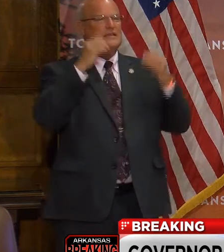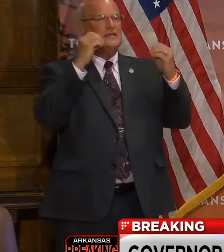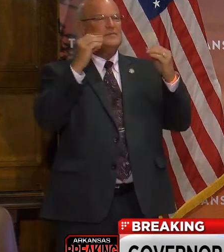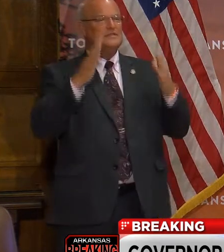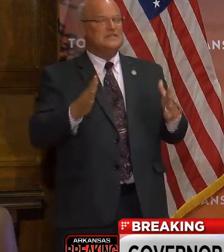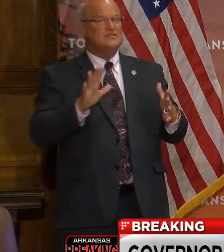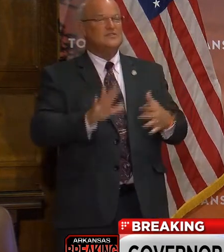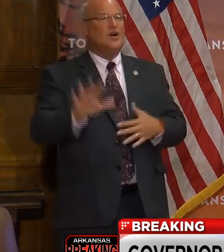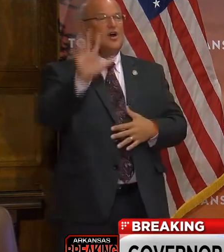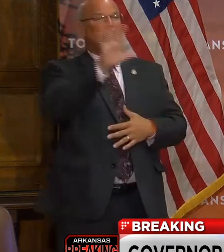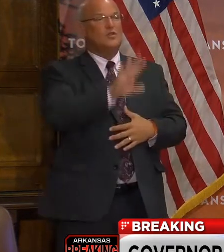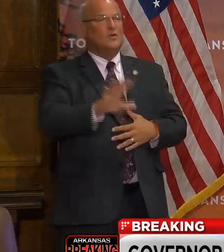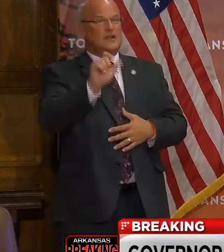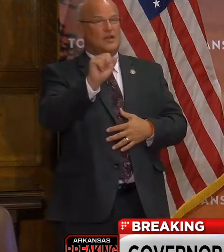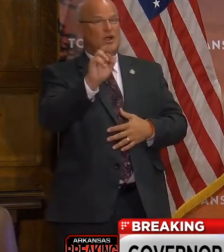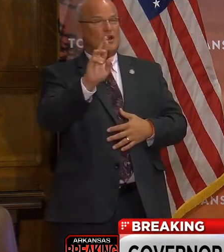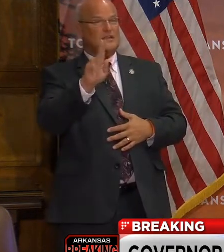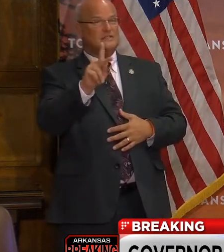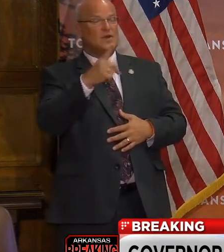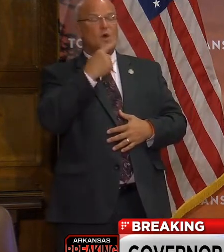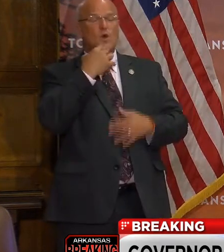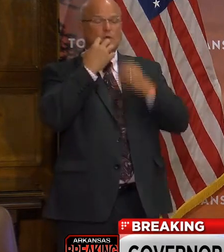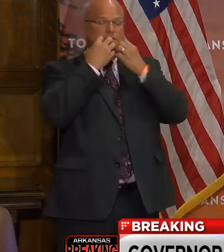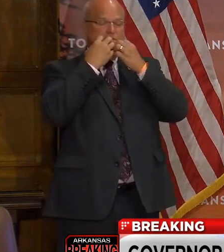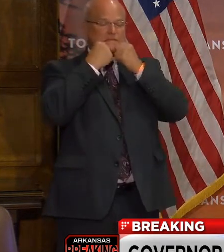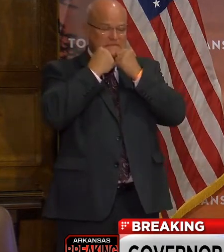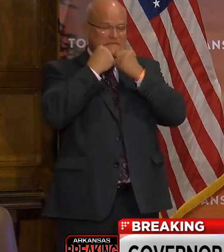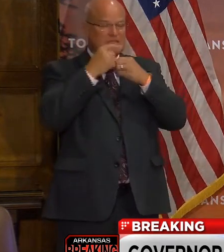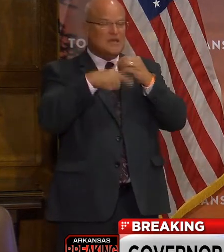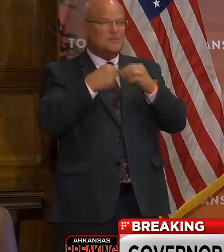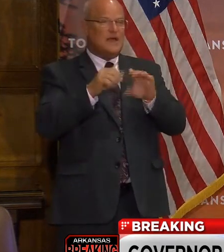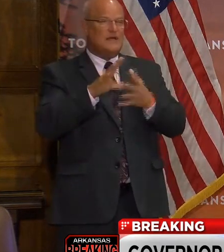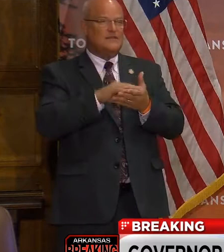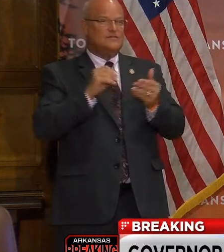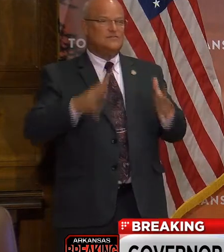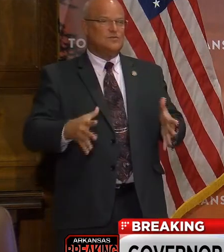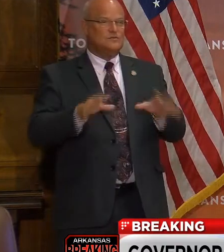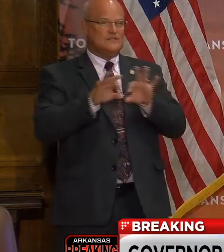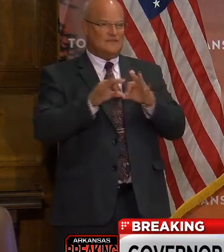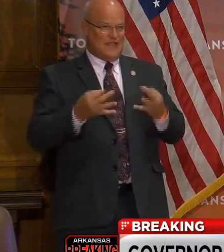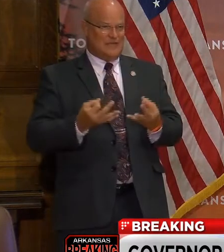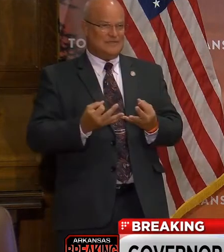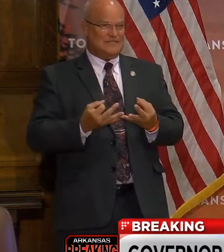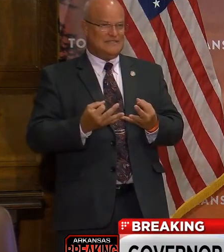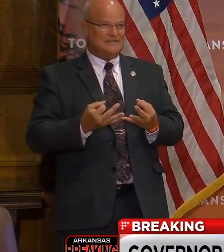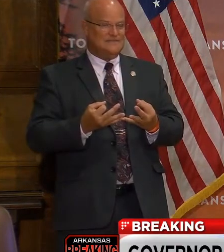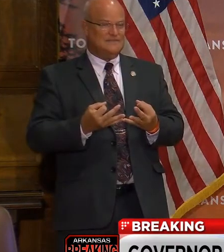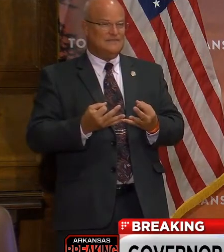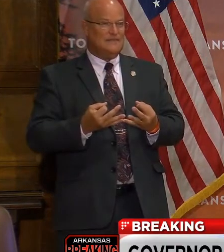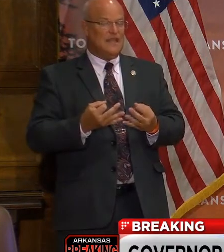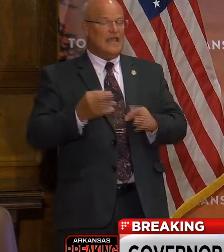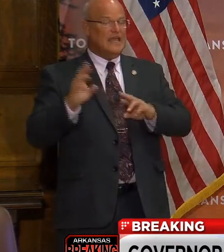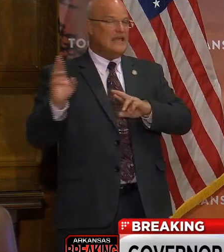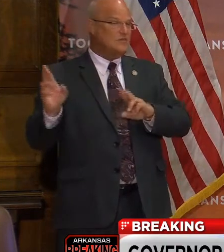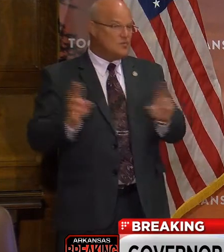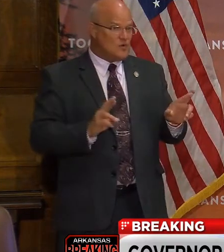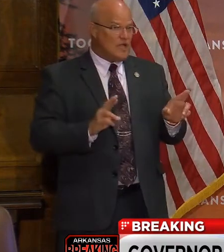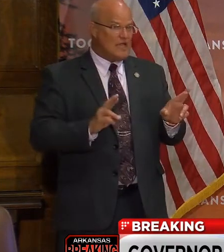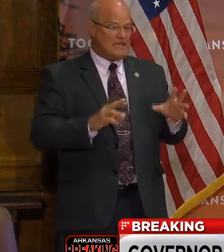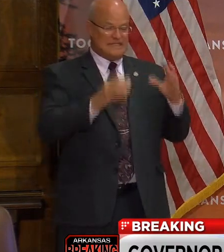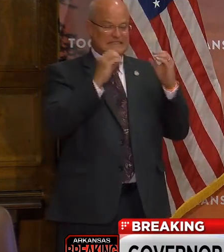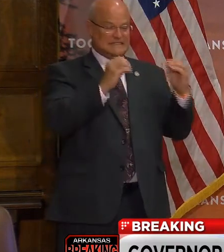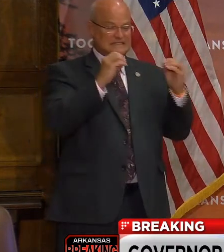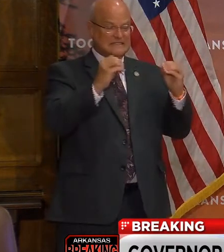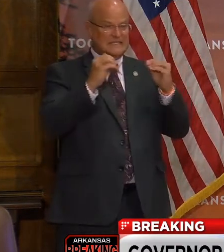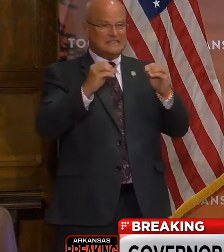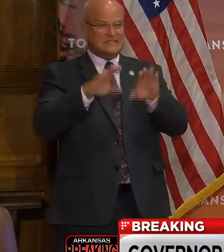educators across Arkansas who care so deeply about our students and families and about equipping and educating our